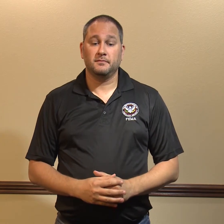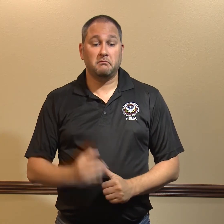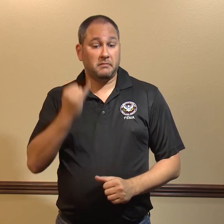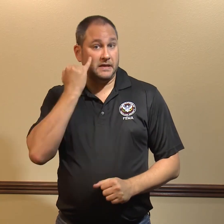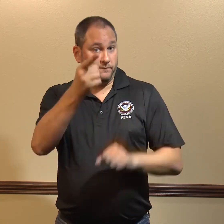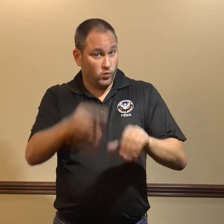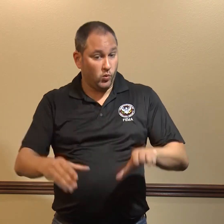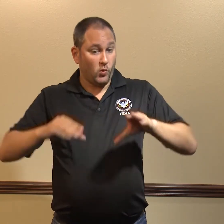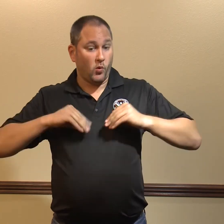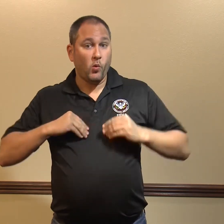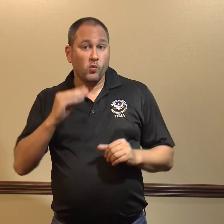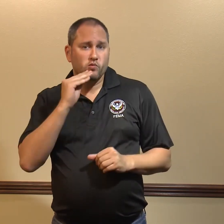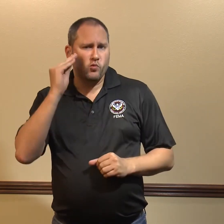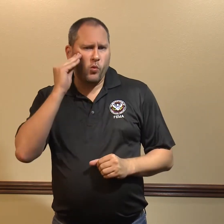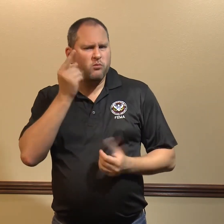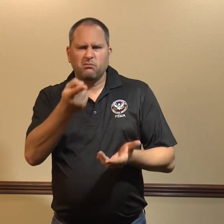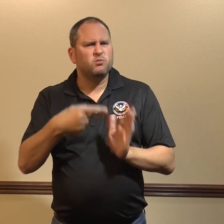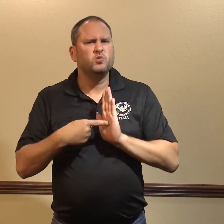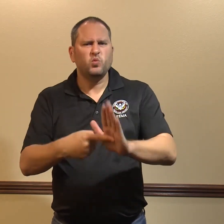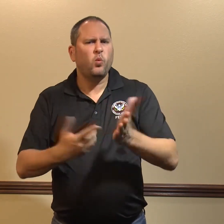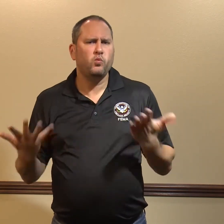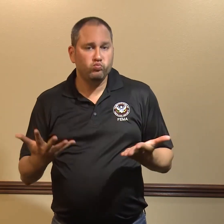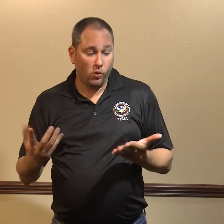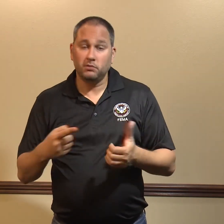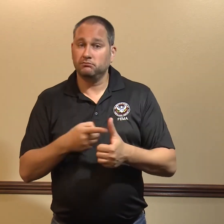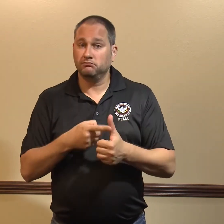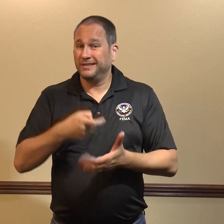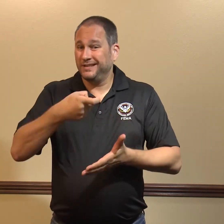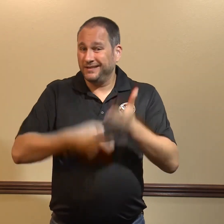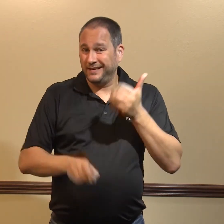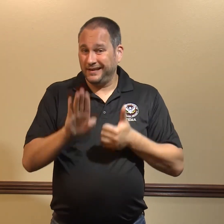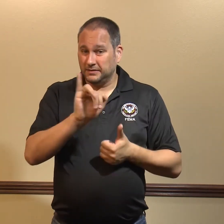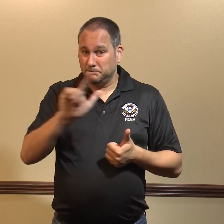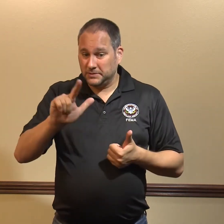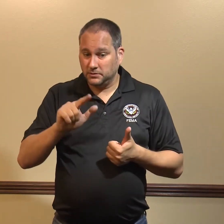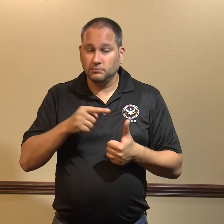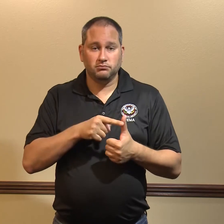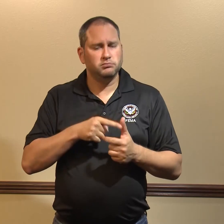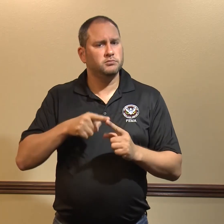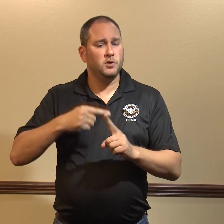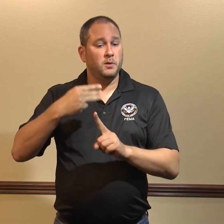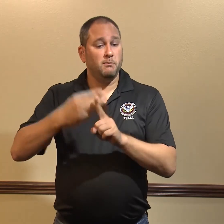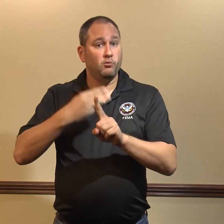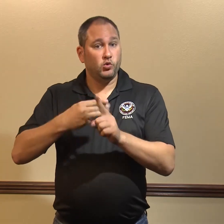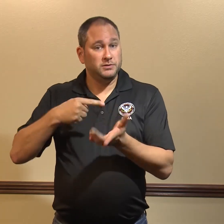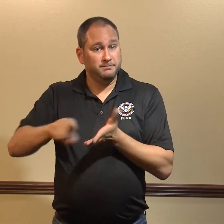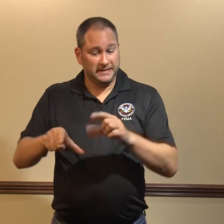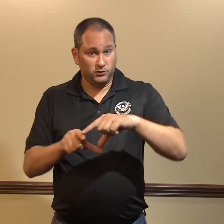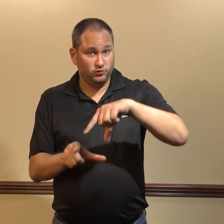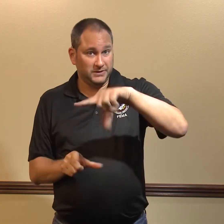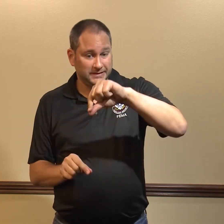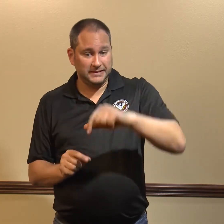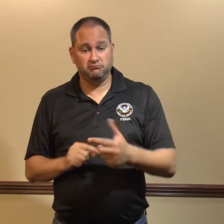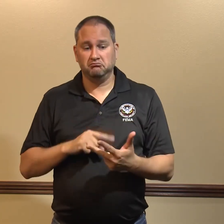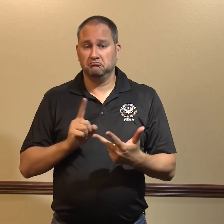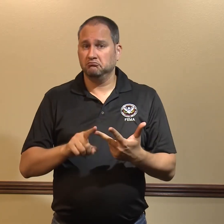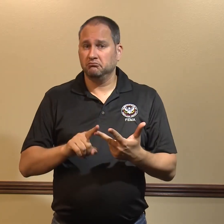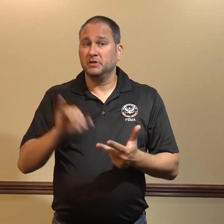Homeowners may show a tax bill, mortgage payment receipt, or insurance policy with the property address.